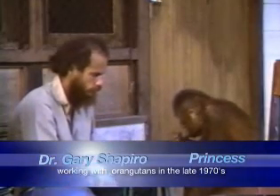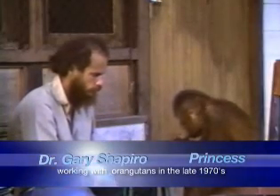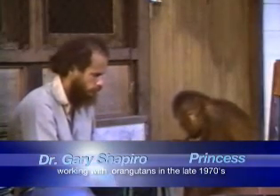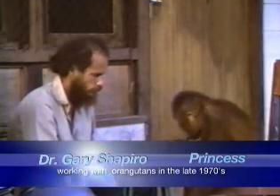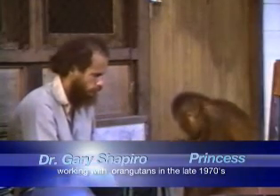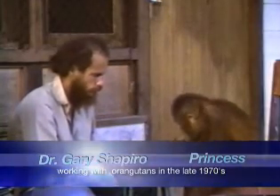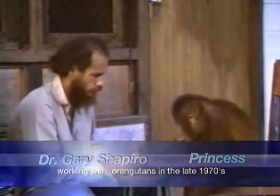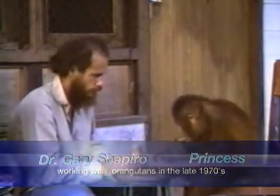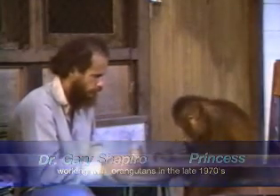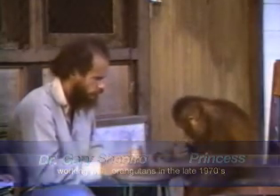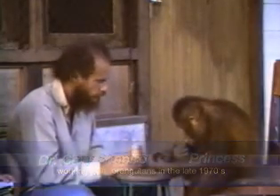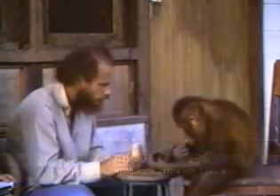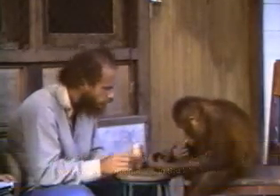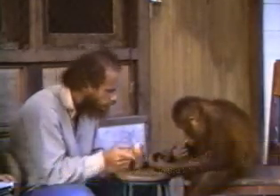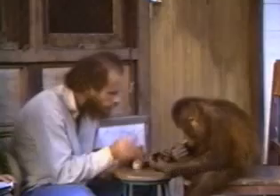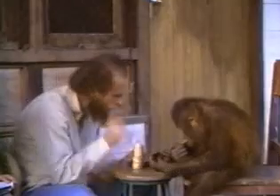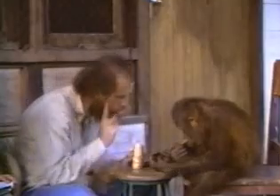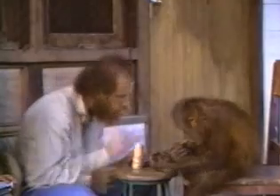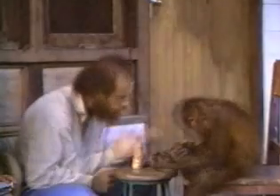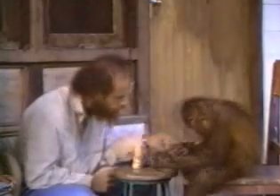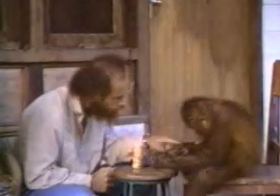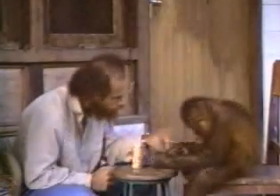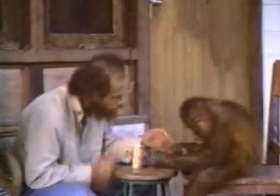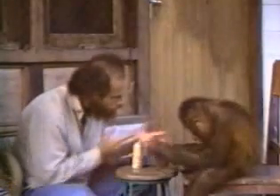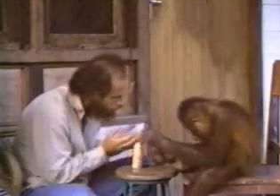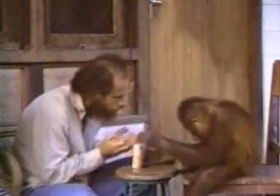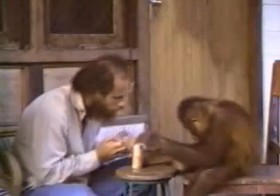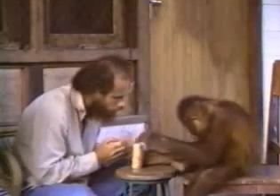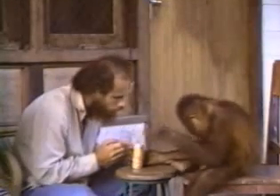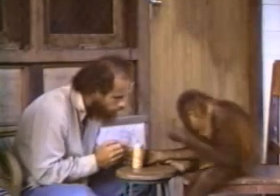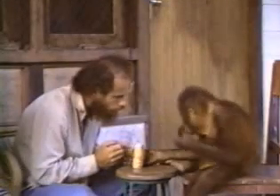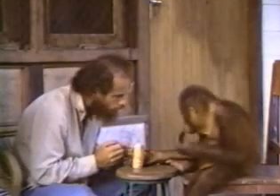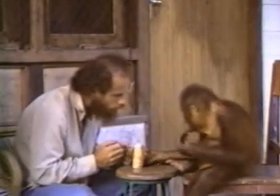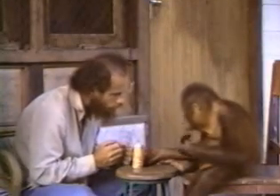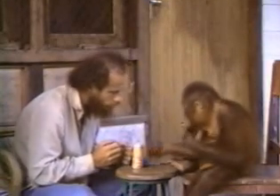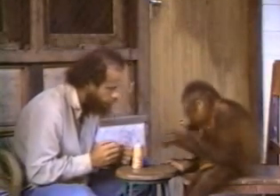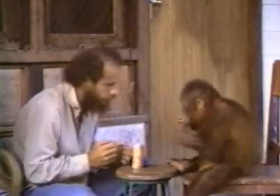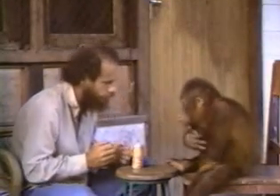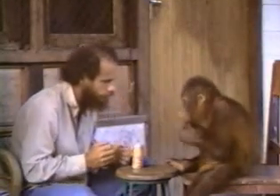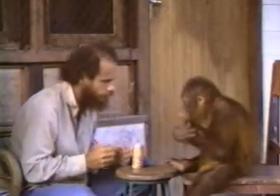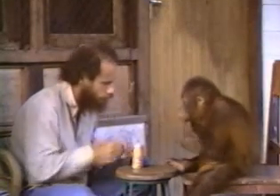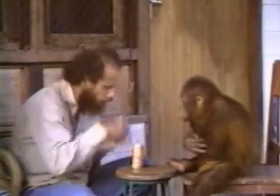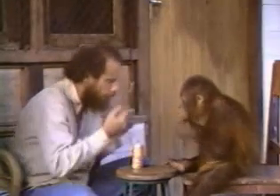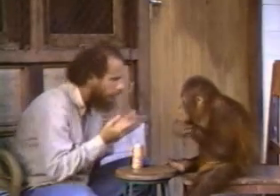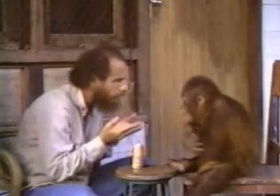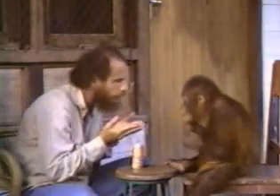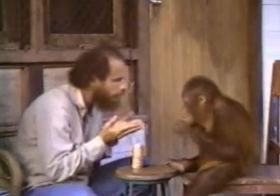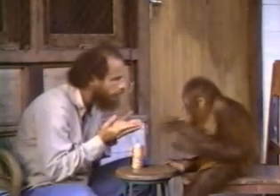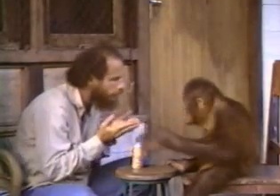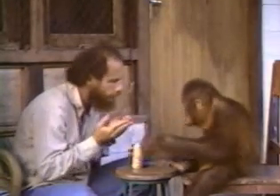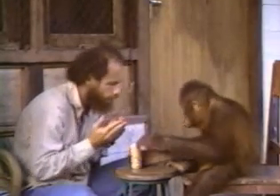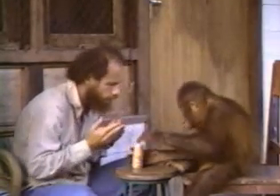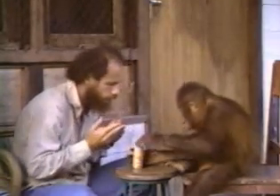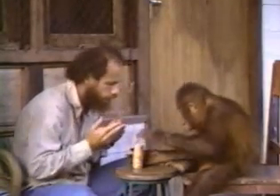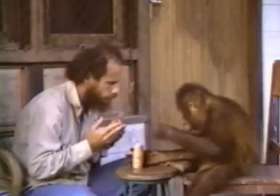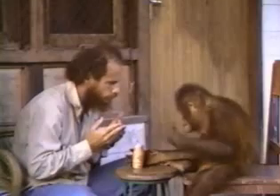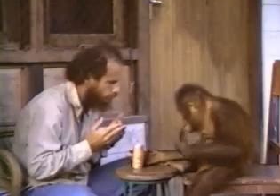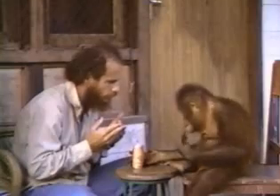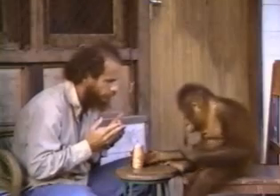-founder and chairman of the Orangutan Republic Education Initiative, based in Santa Monica, California. Dr. Shapiro